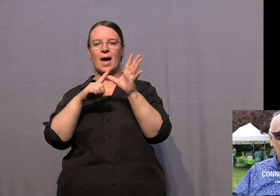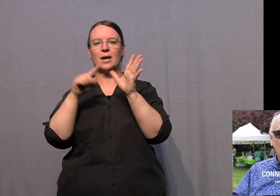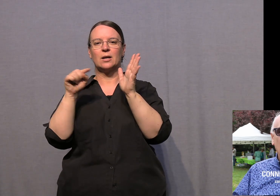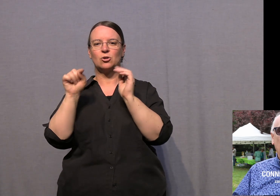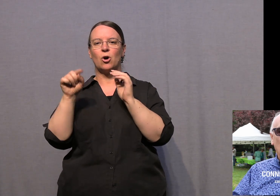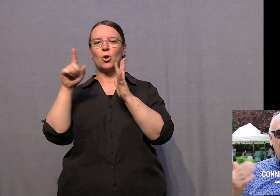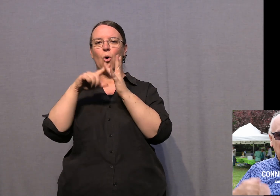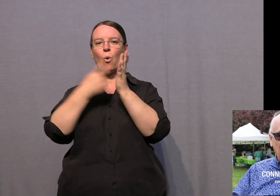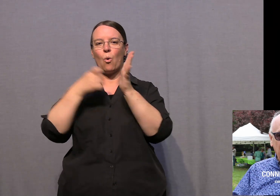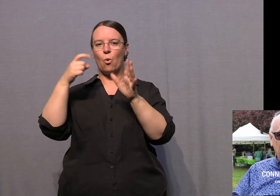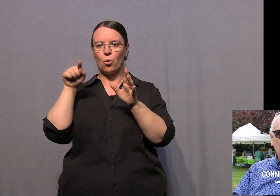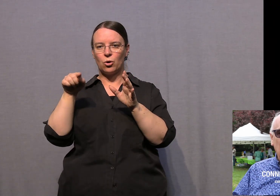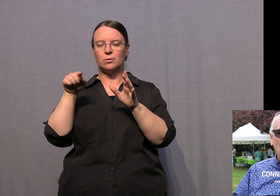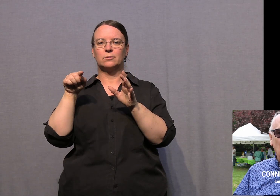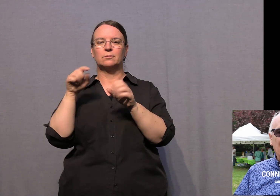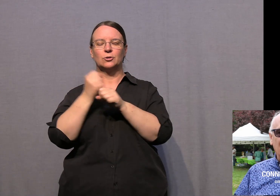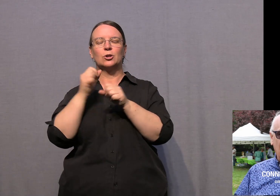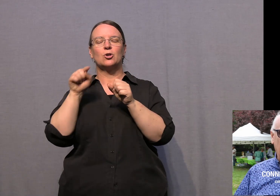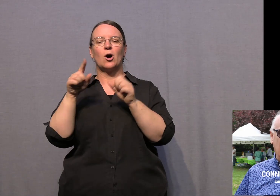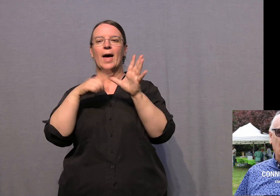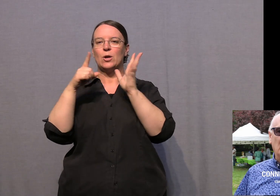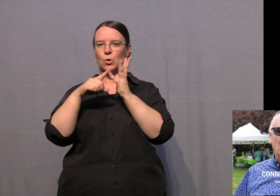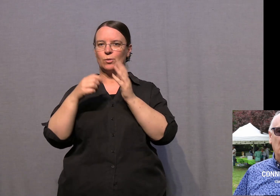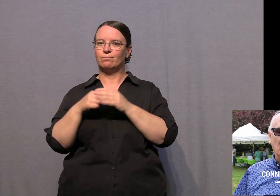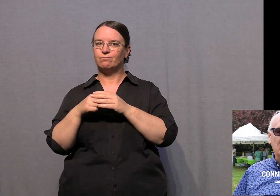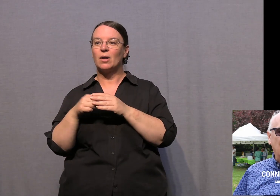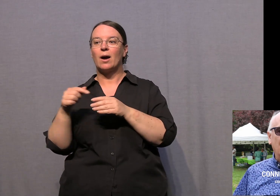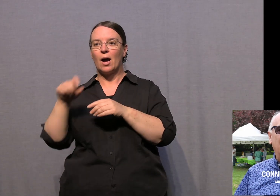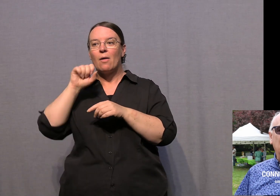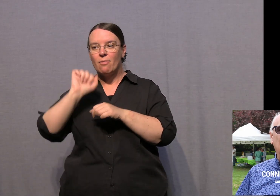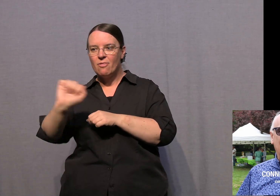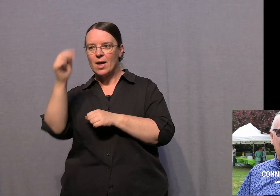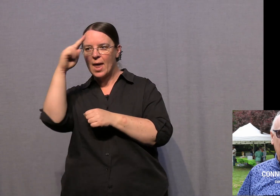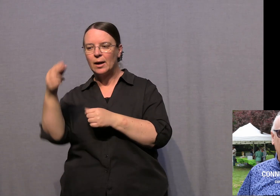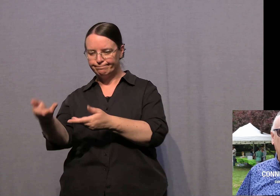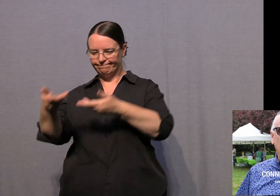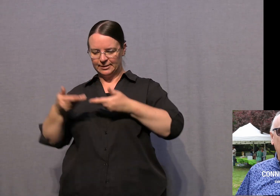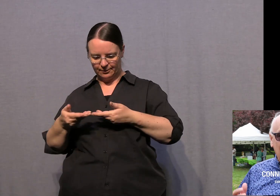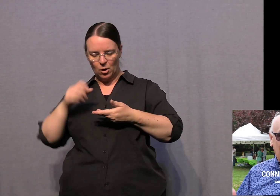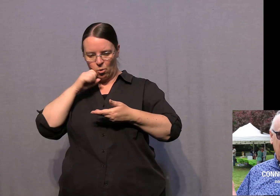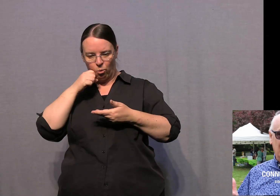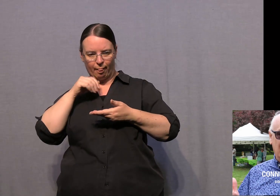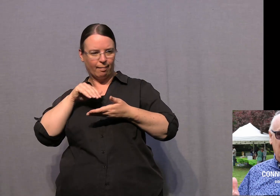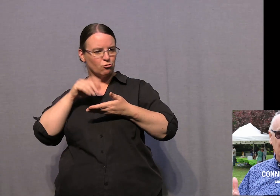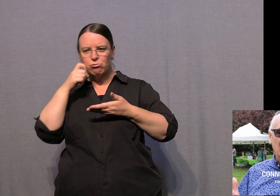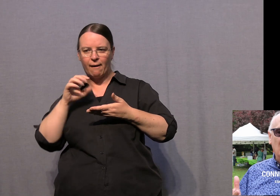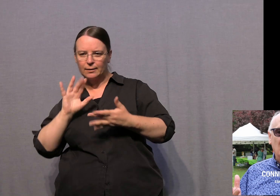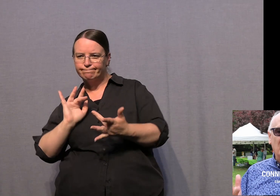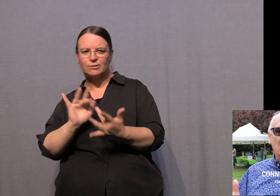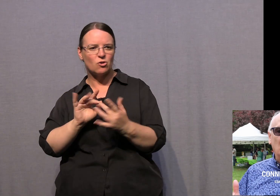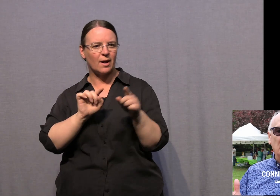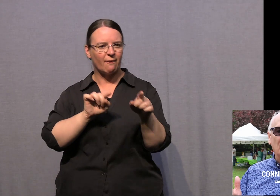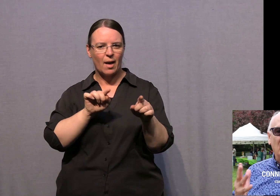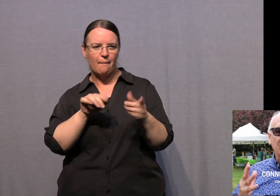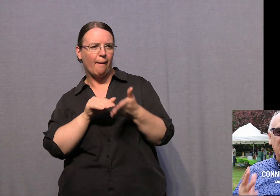contact@upca.org.au. That will come to us. We will then follow it up. We will do our best to connect them. If we can't connect them,